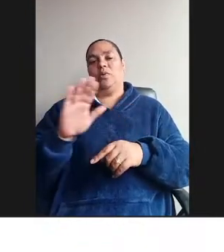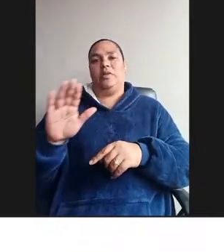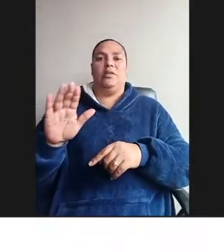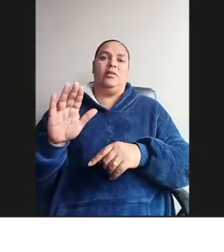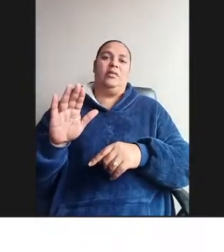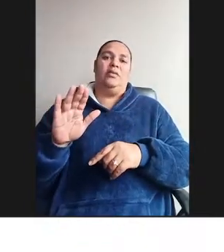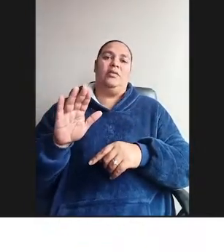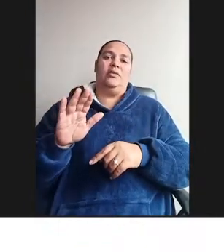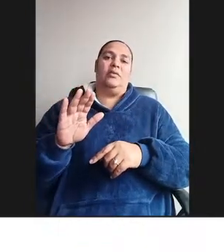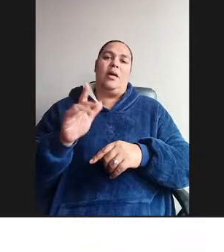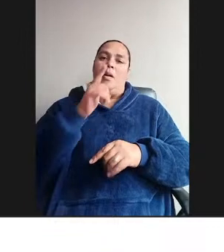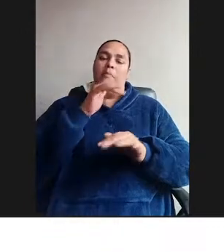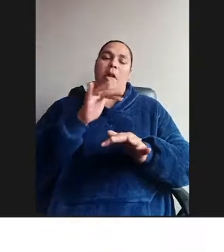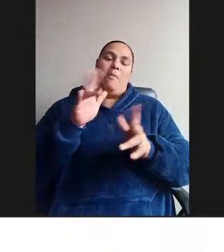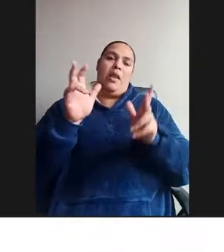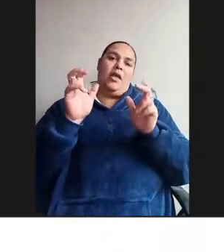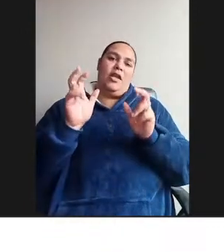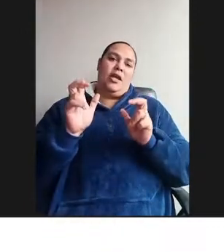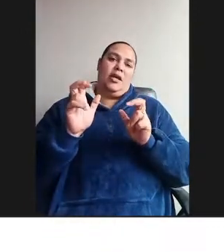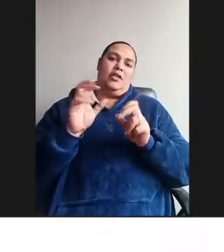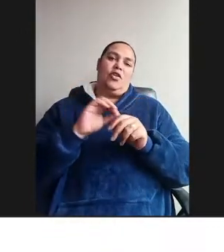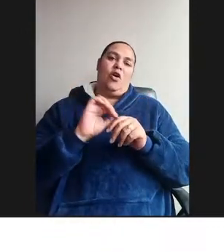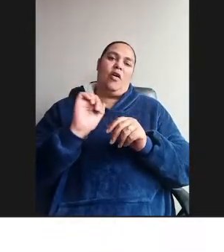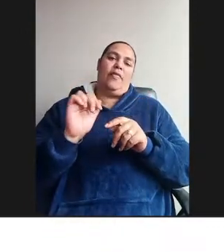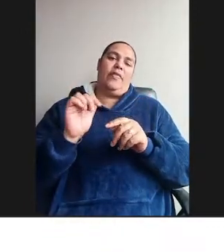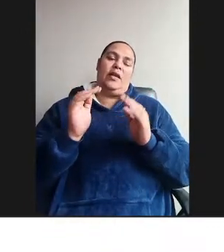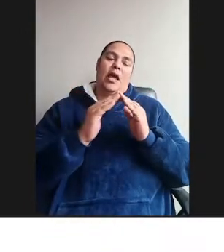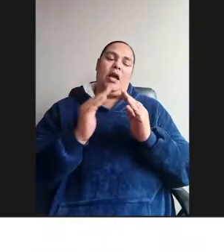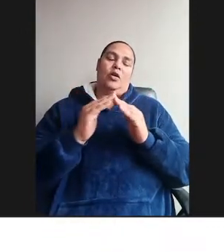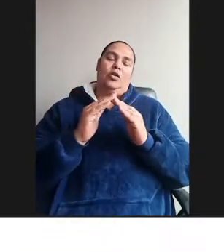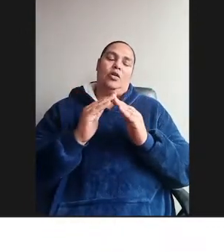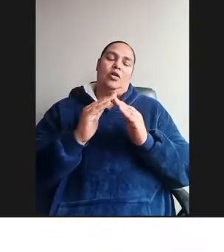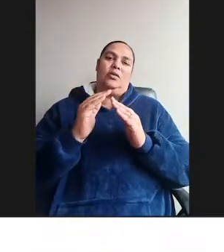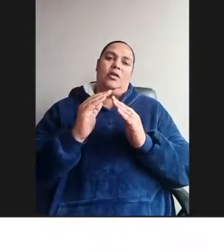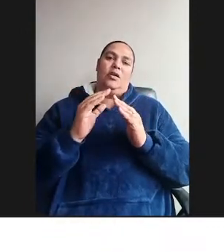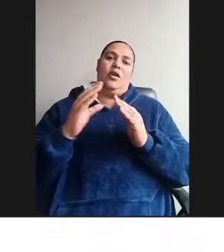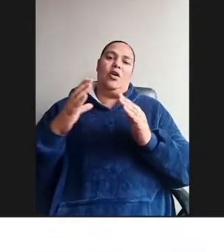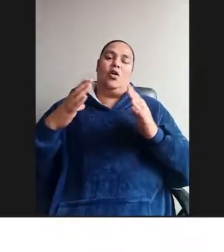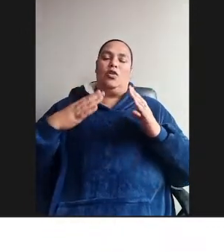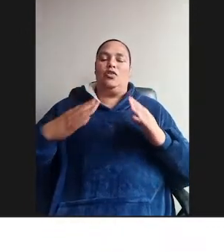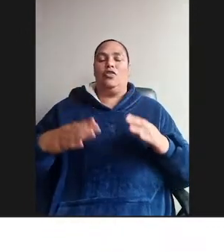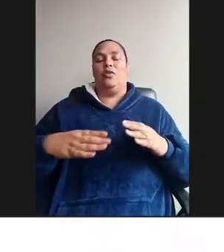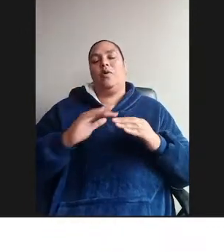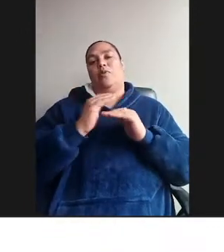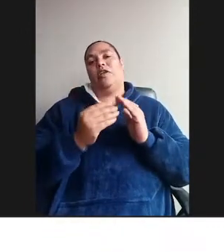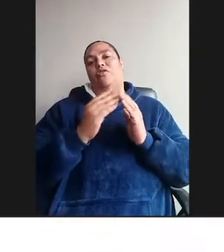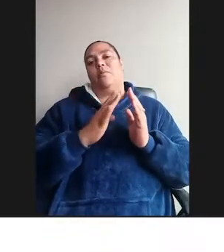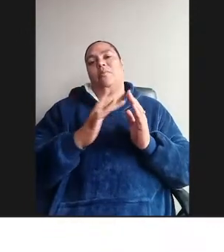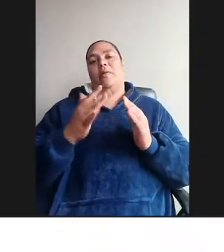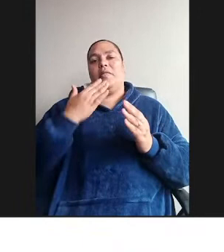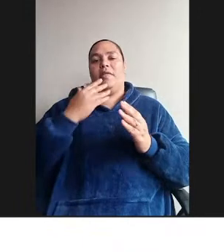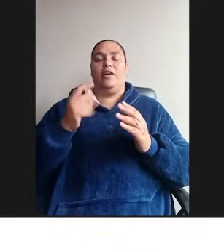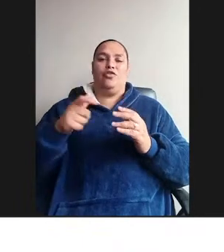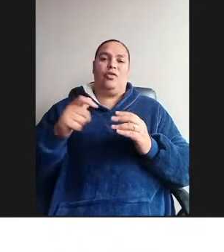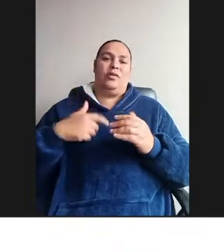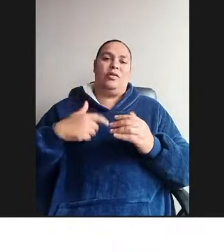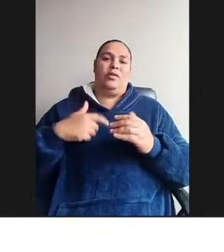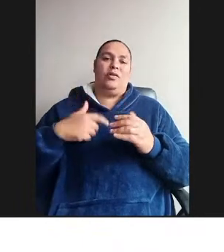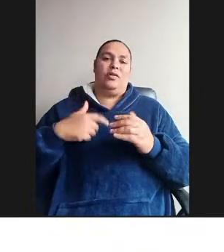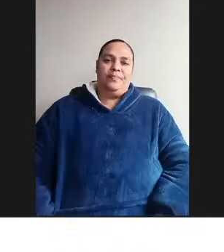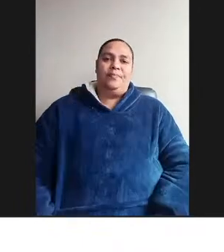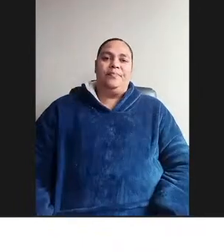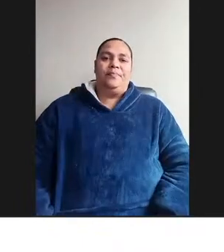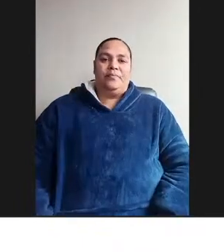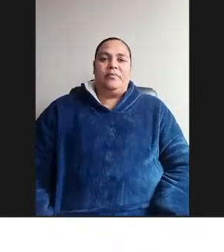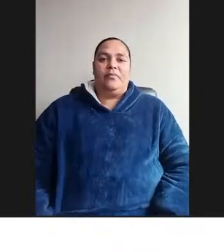public hearing of the expropriation and the housing consumer protection bill? Chair, thank you. That's all from me. Thank you very much,